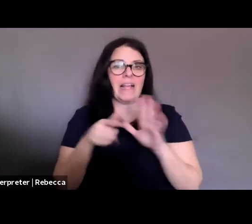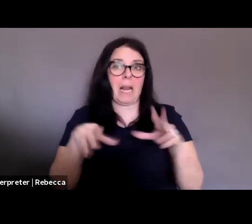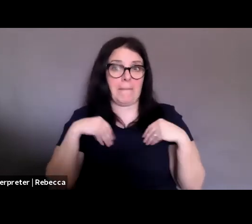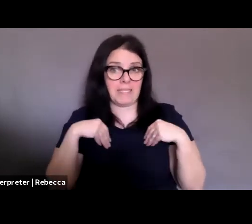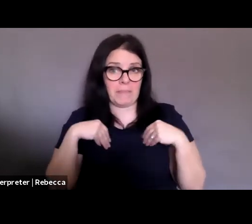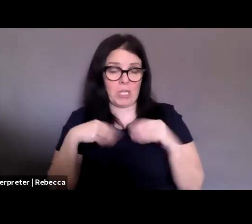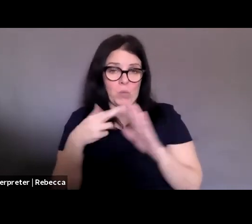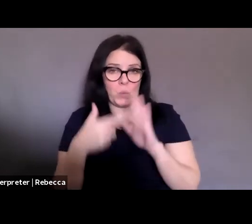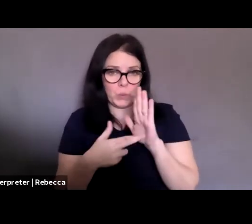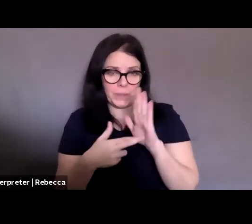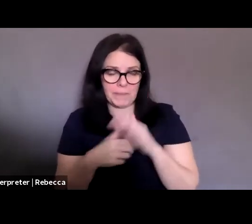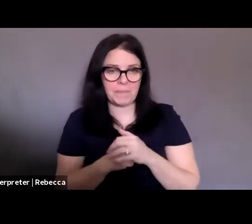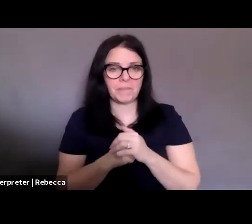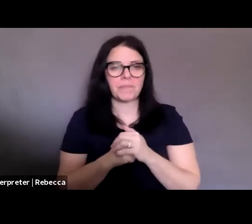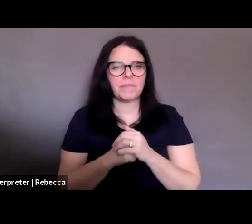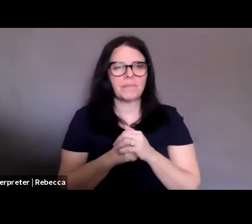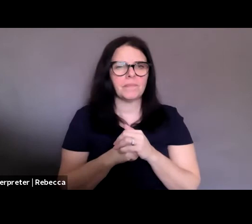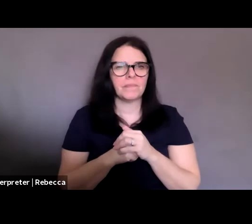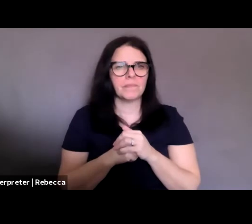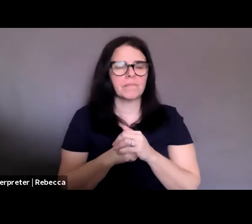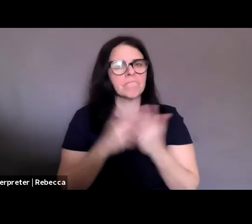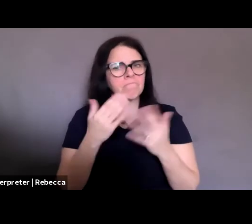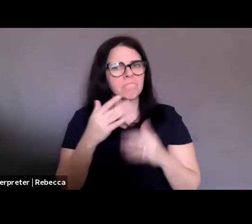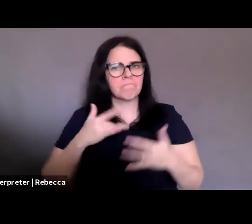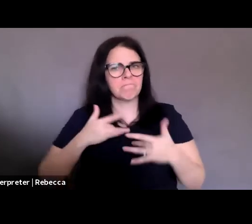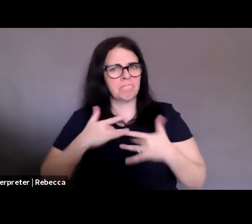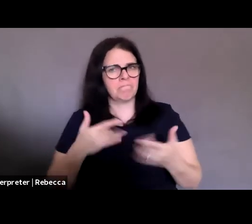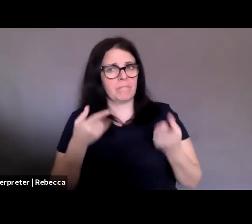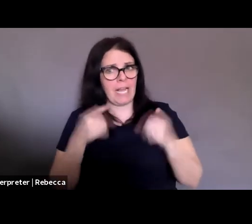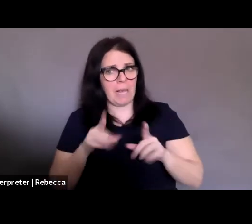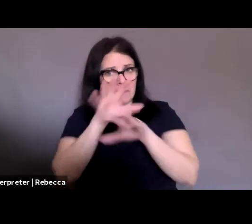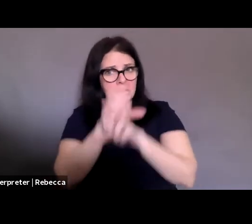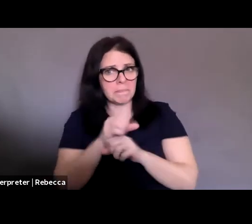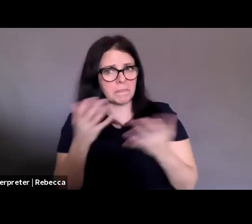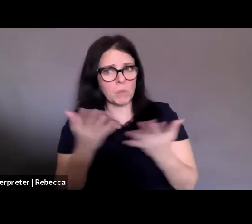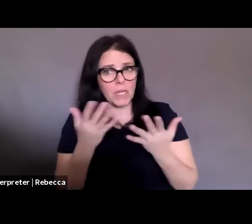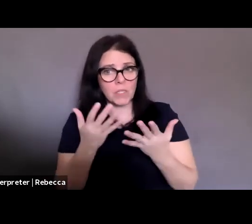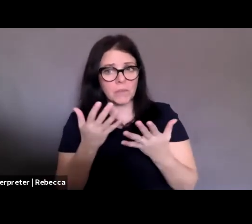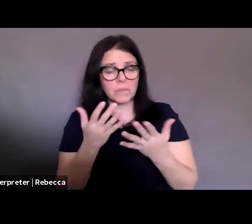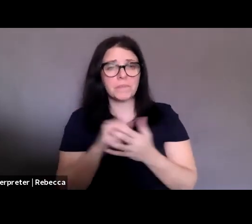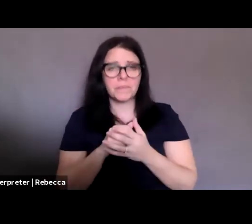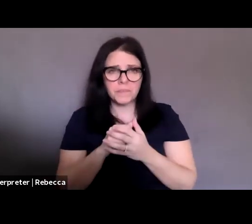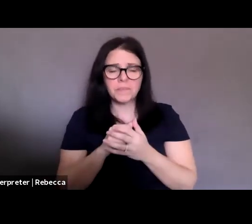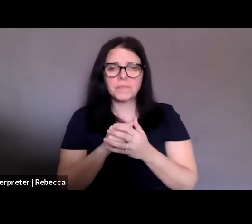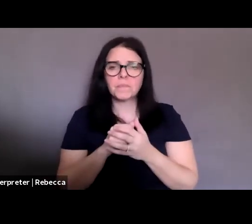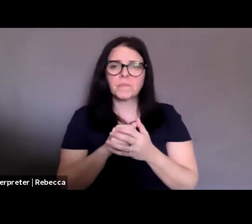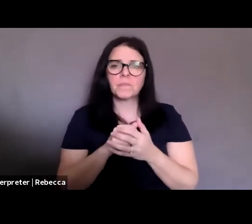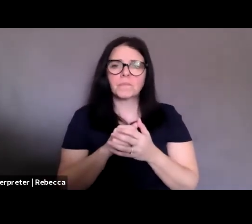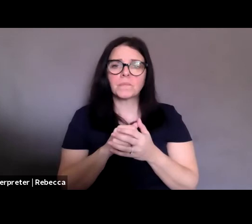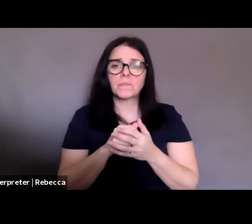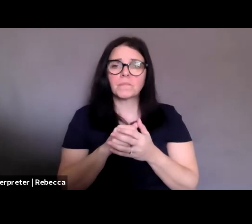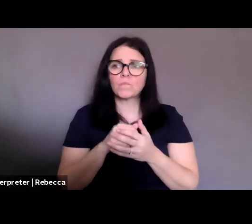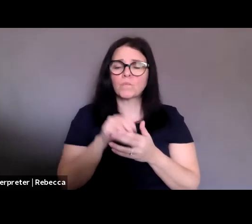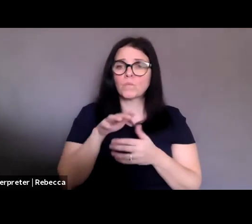But what happens in practice is that resources do not always allow strenuous